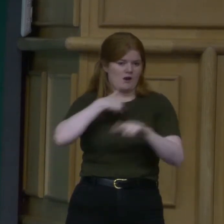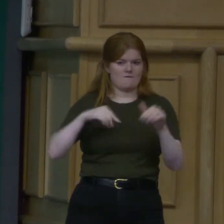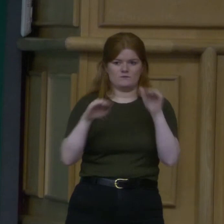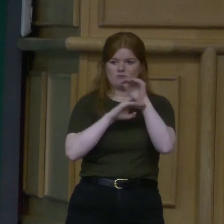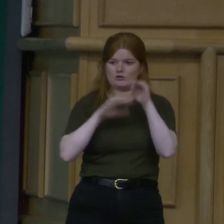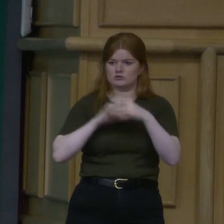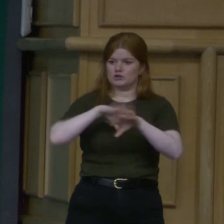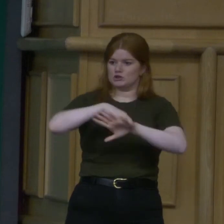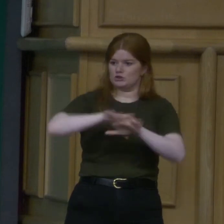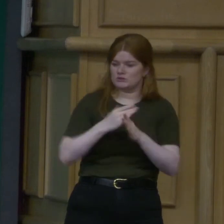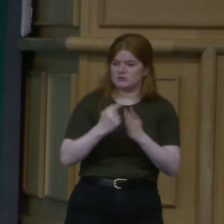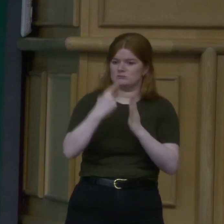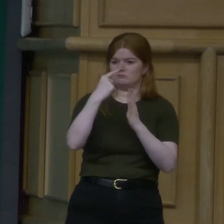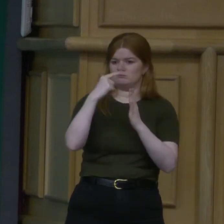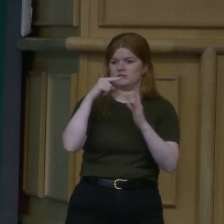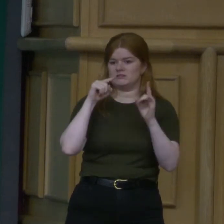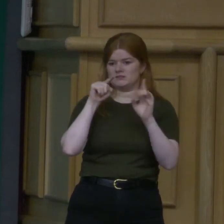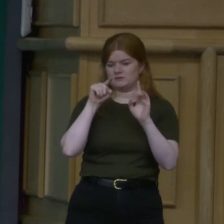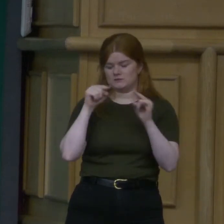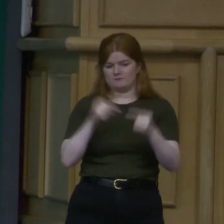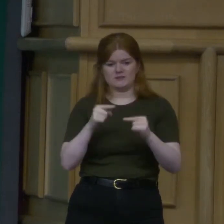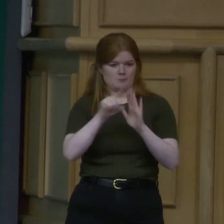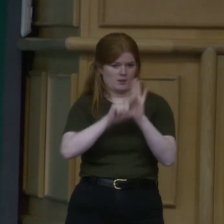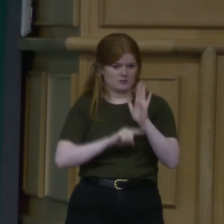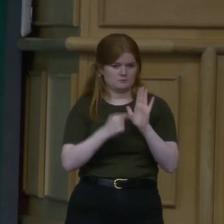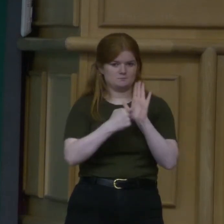foreign, security and defence policy.